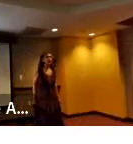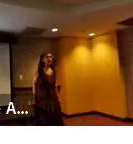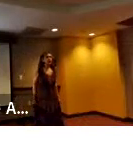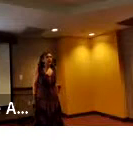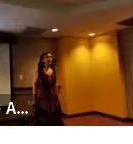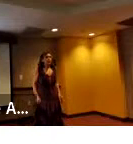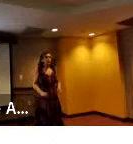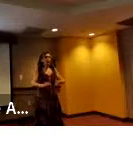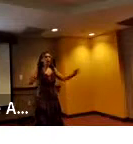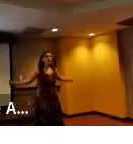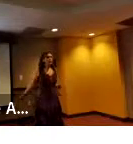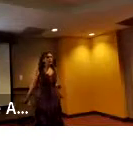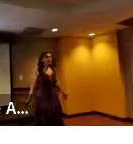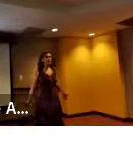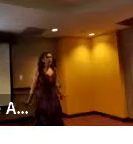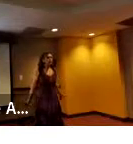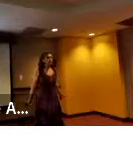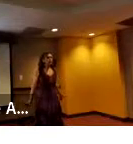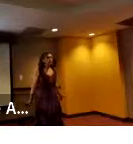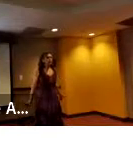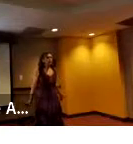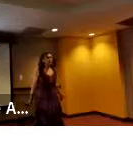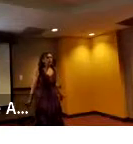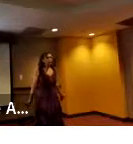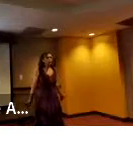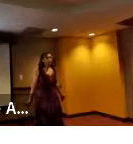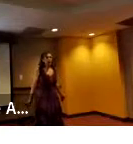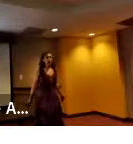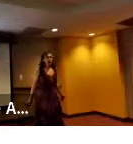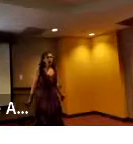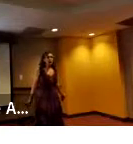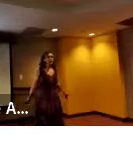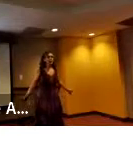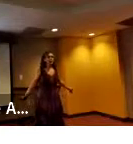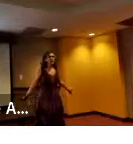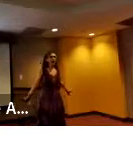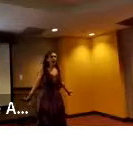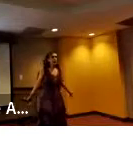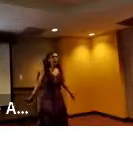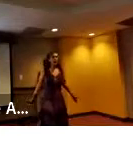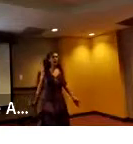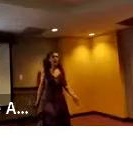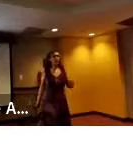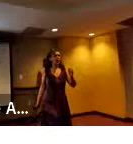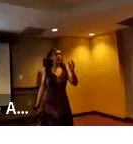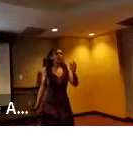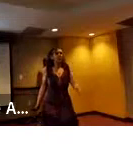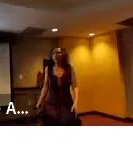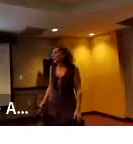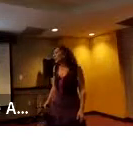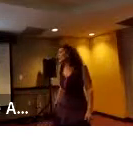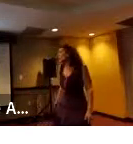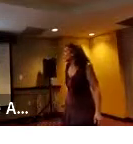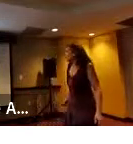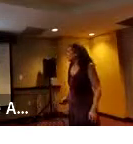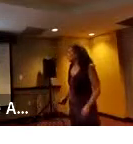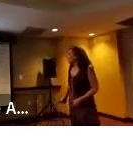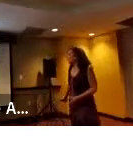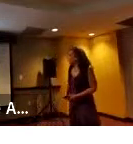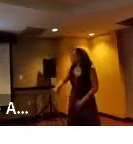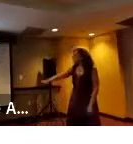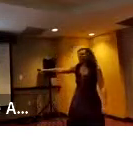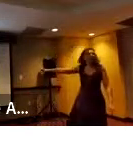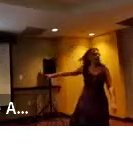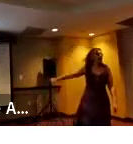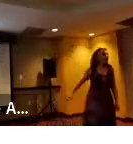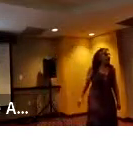saying blind people? Screen readers only. Yeah. What's up with that? Talk about lack of understanding.